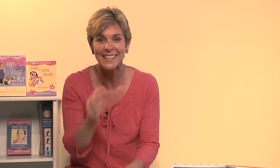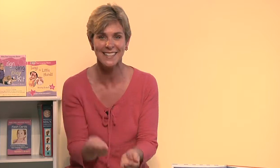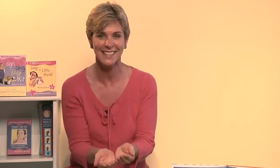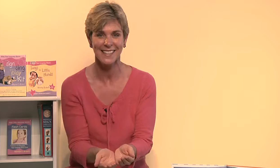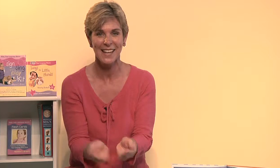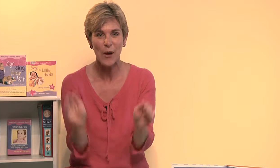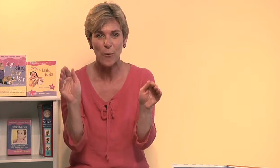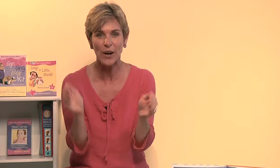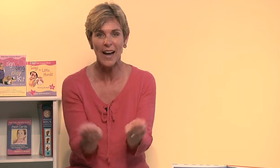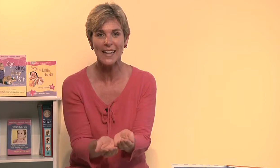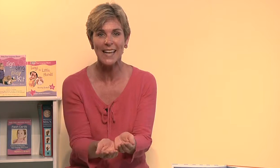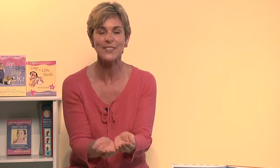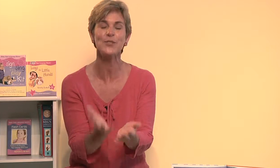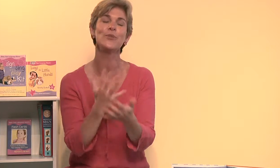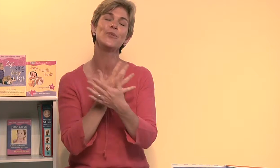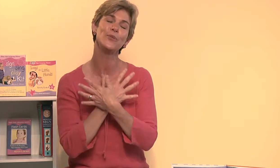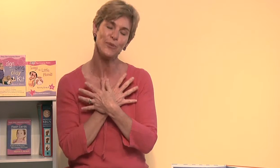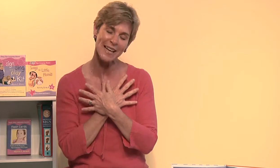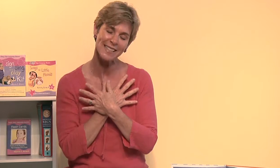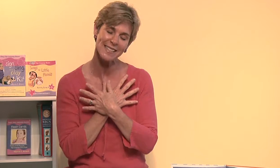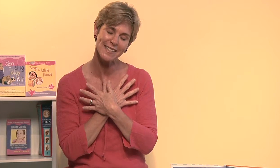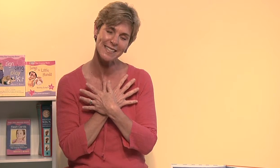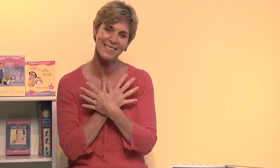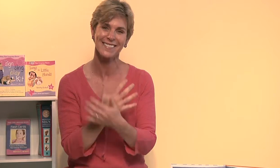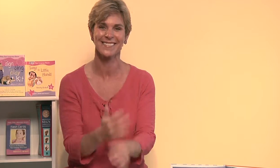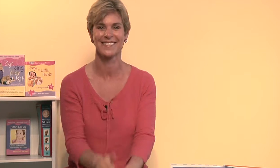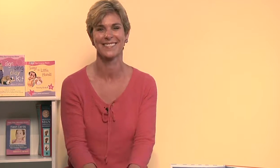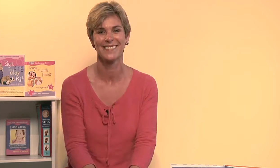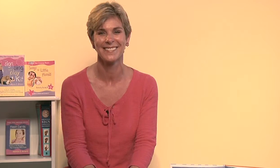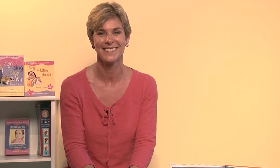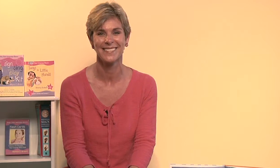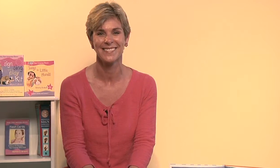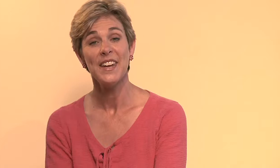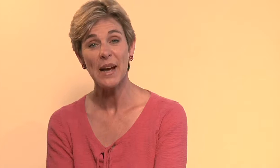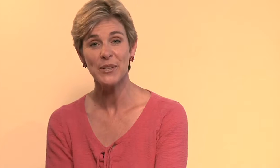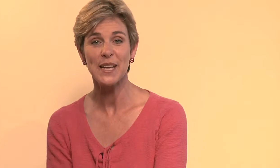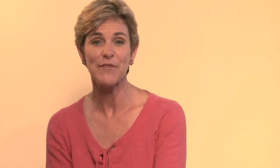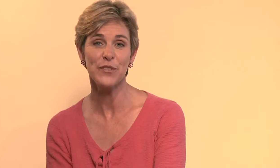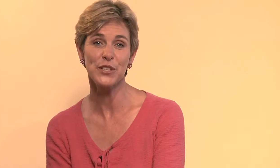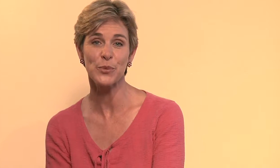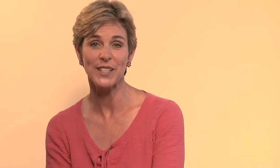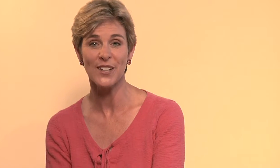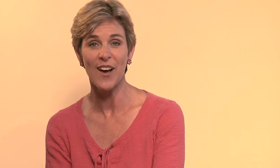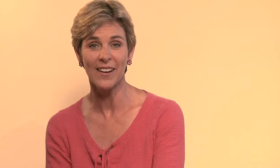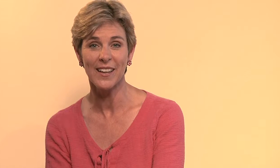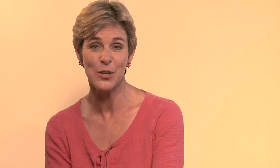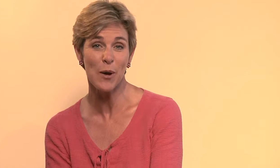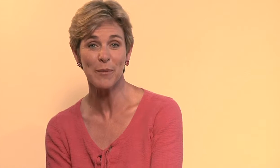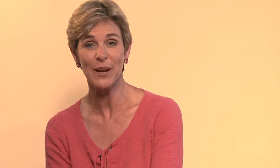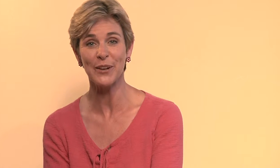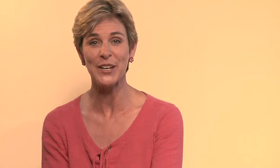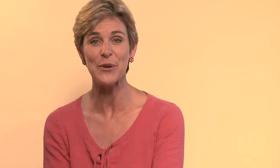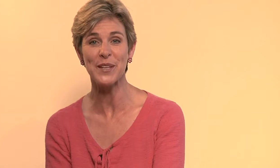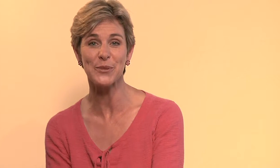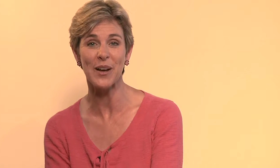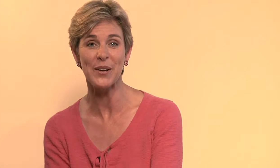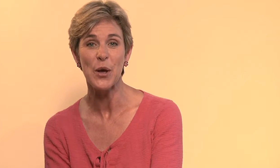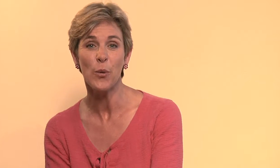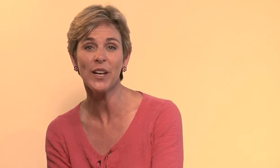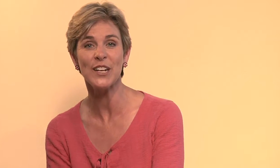nest where I like to rest. Now it's time for this week's song. You probably already know this one. We're going to do